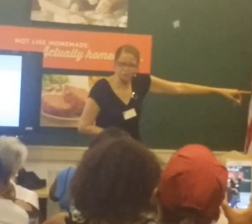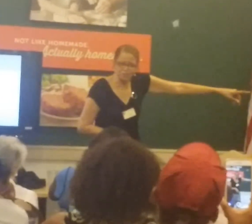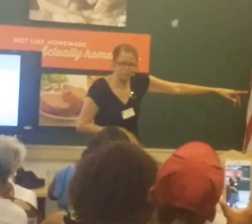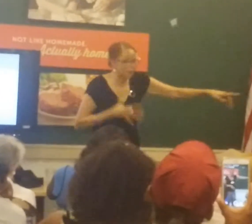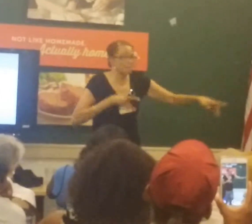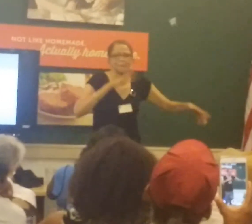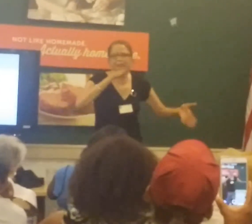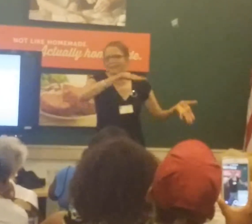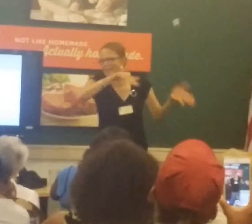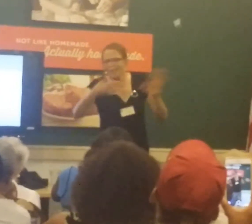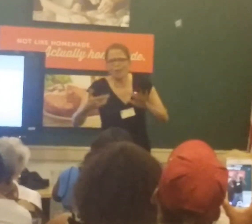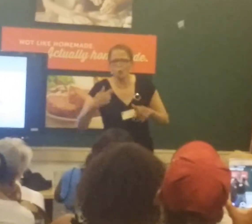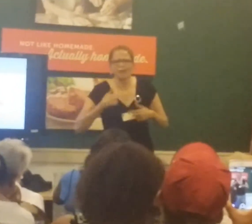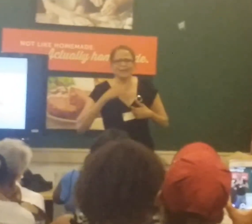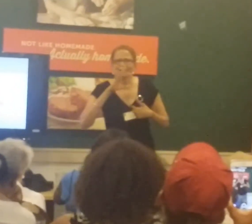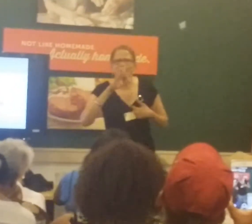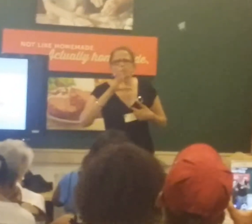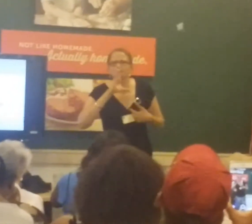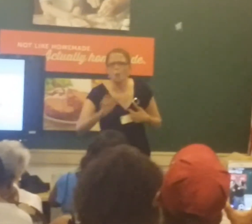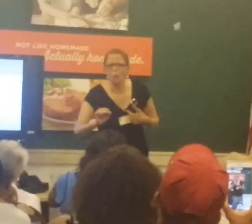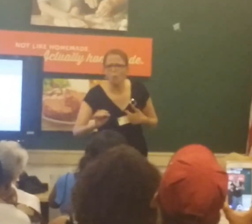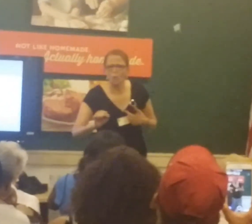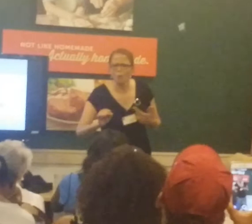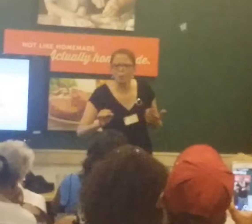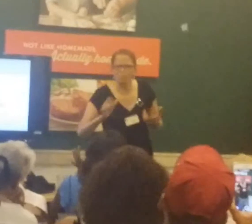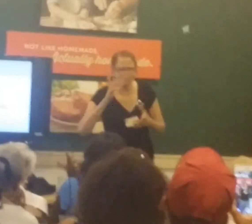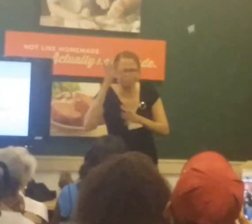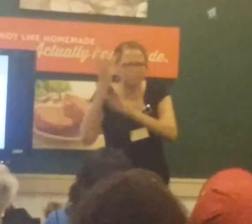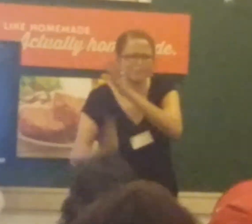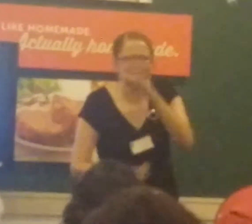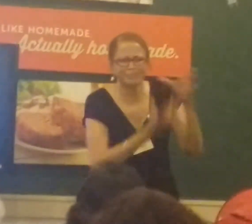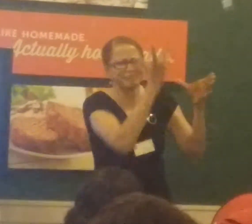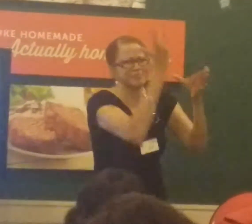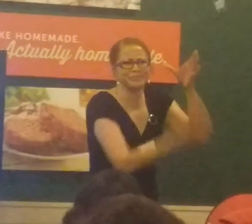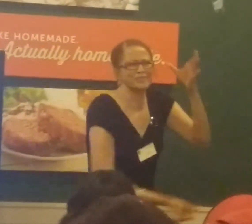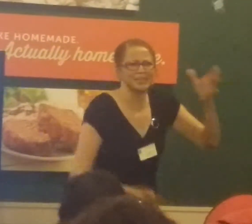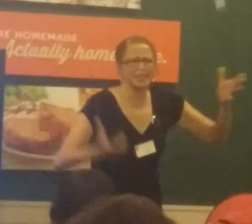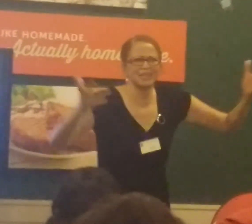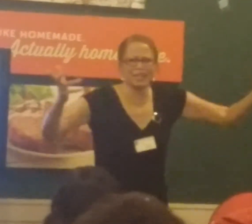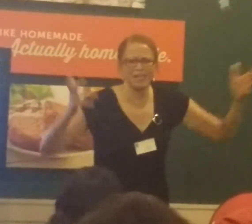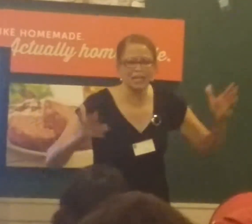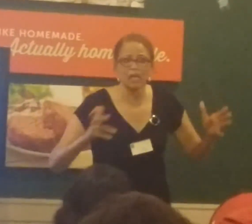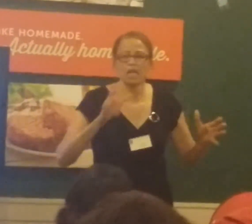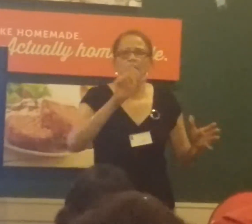cancer experience. My mom passed when she was 80. When I was 8, excuse me.